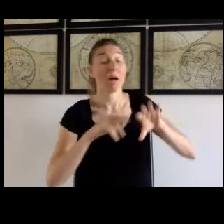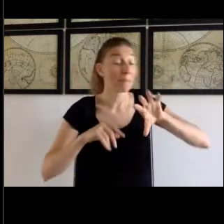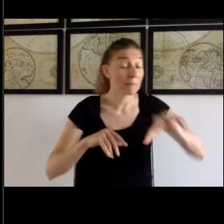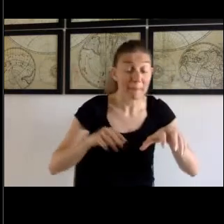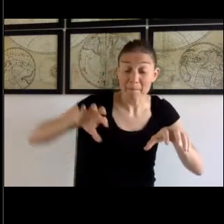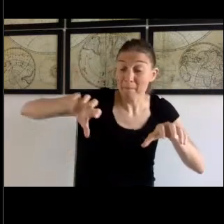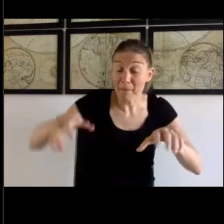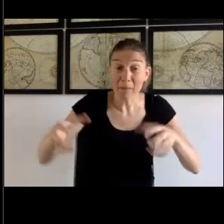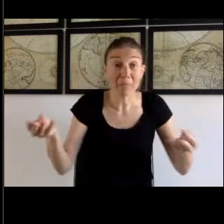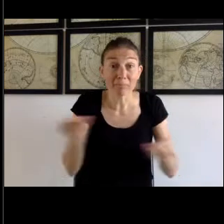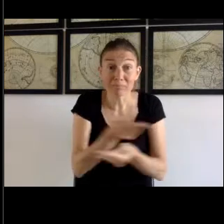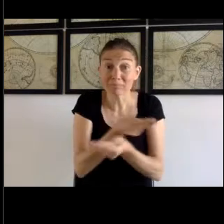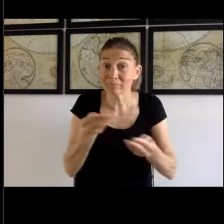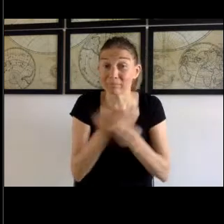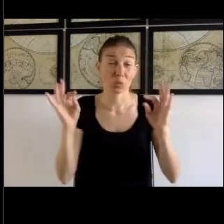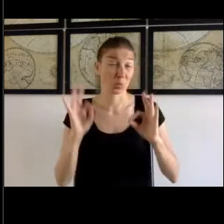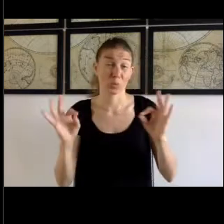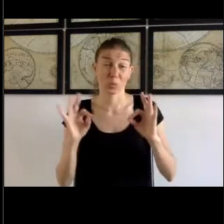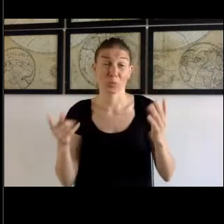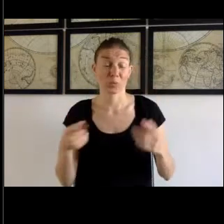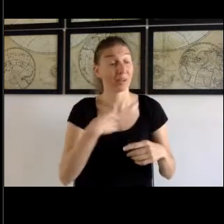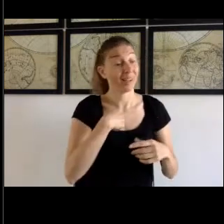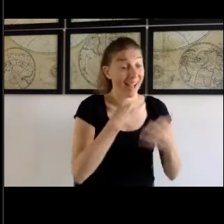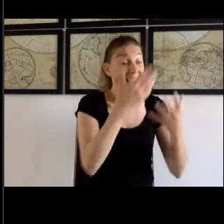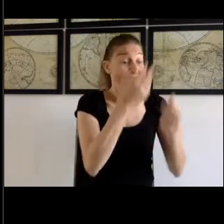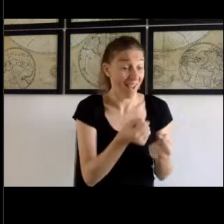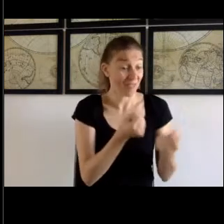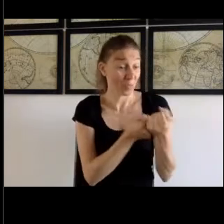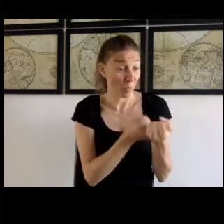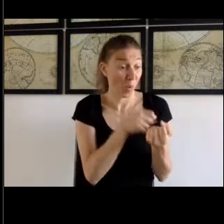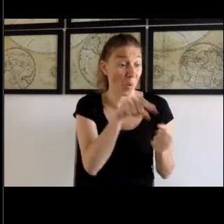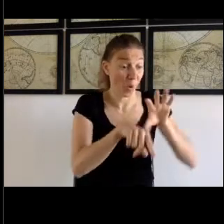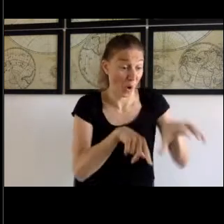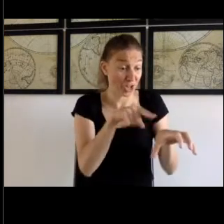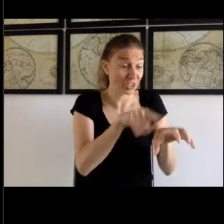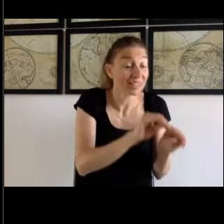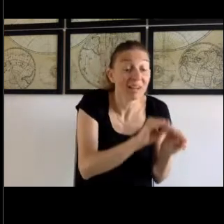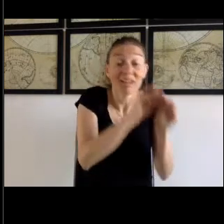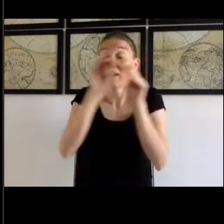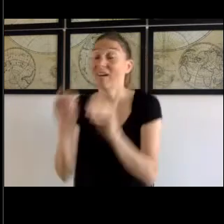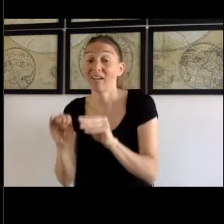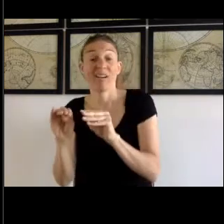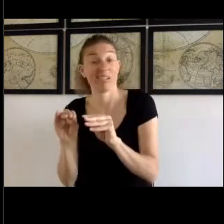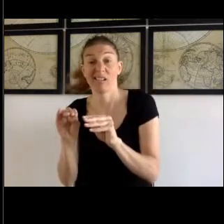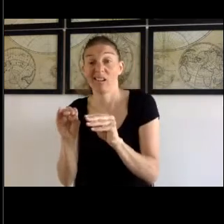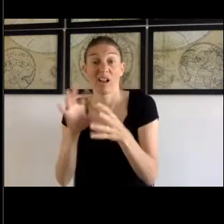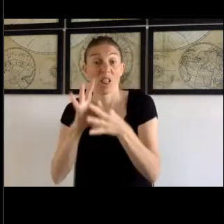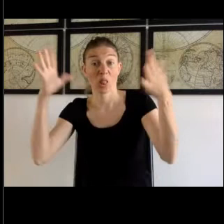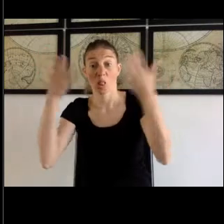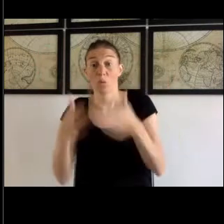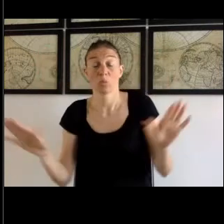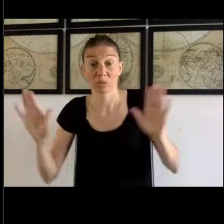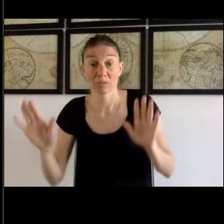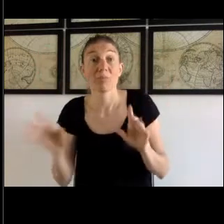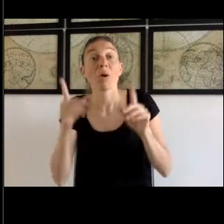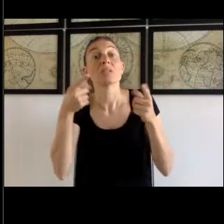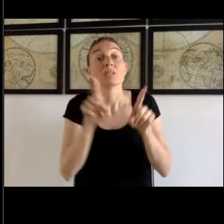So people, when they move from one country to another, and even from one region to another, you need to